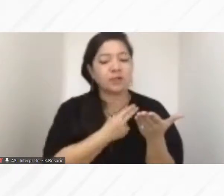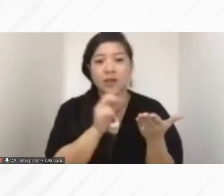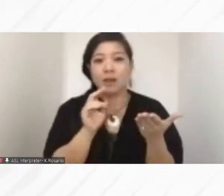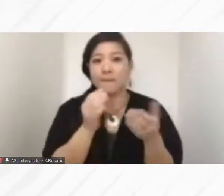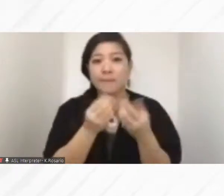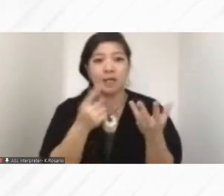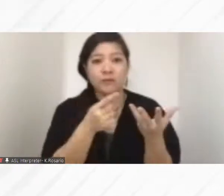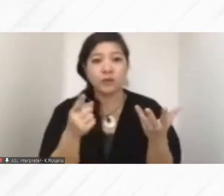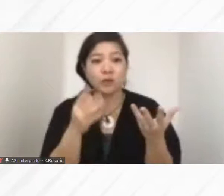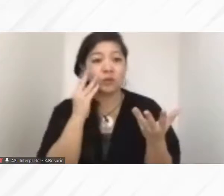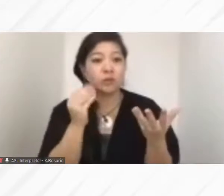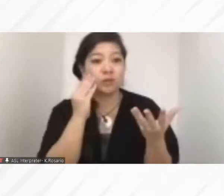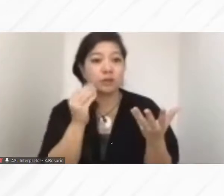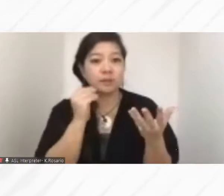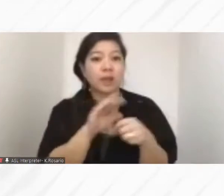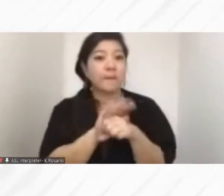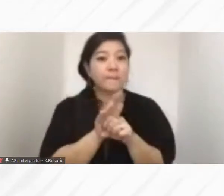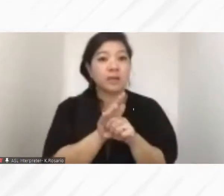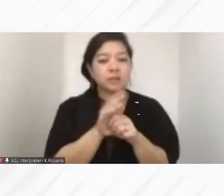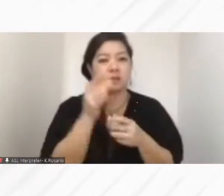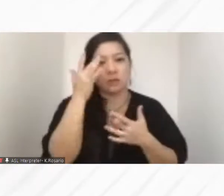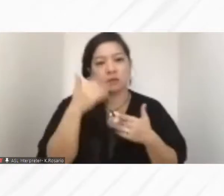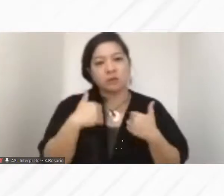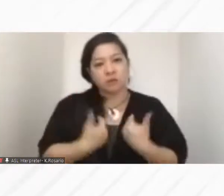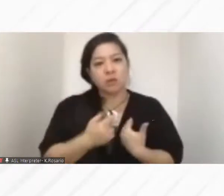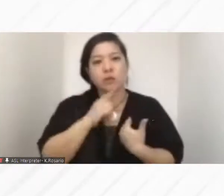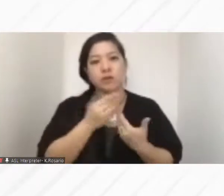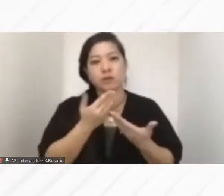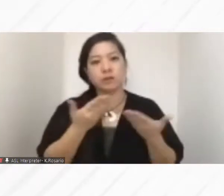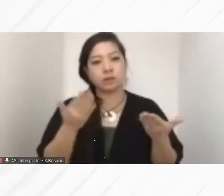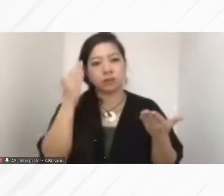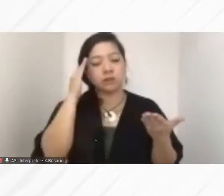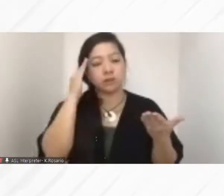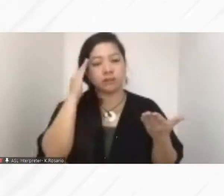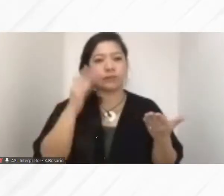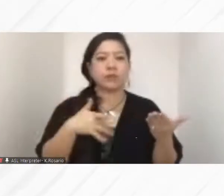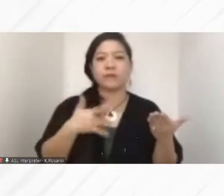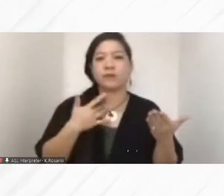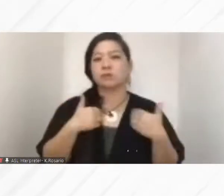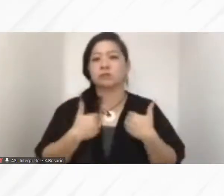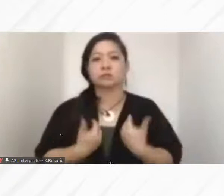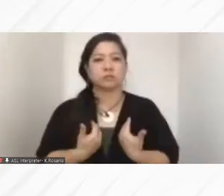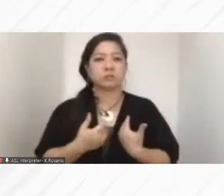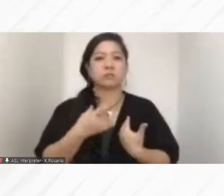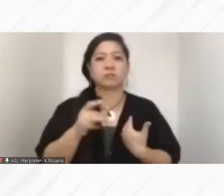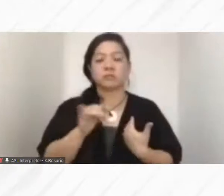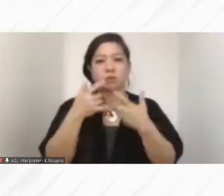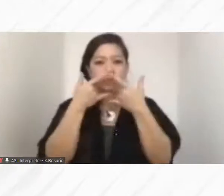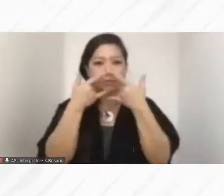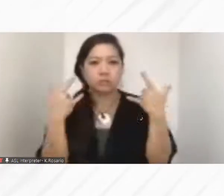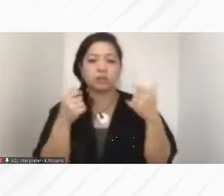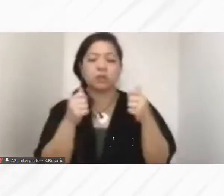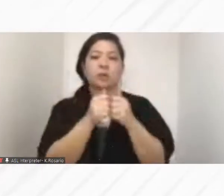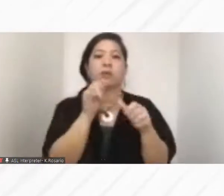are experiencing pandemic fatigue. It's a real thing. That feeling of exhaustion with the masks, with the isolation,